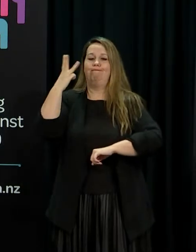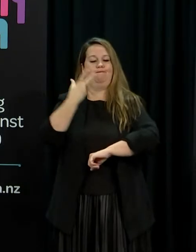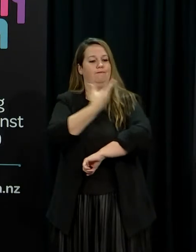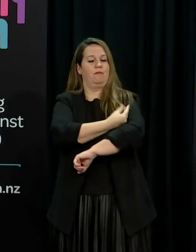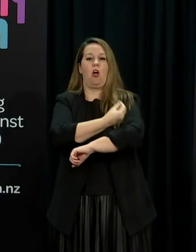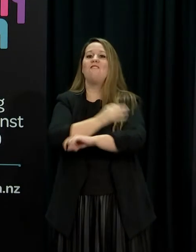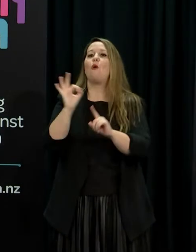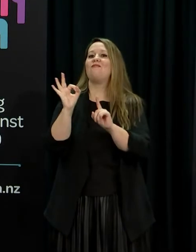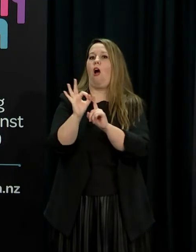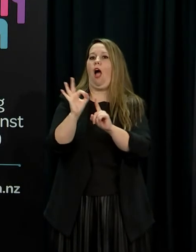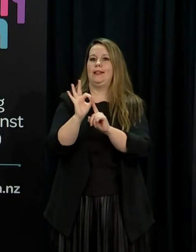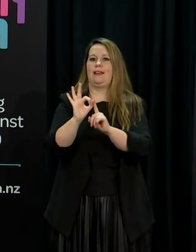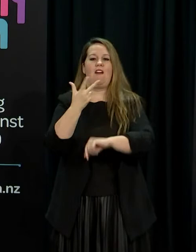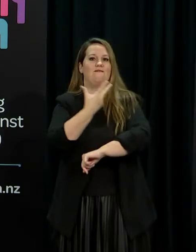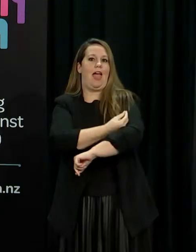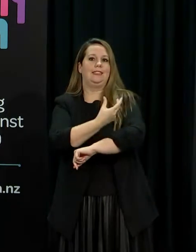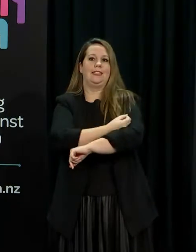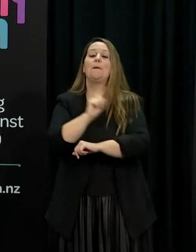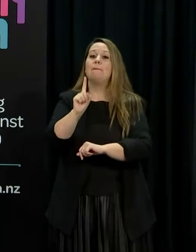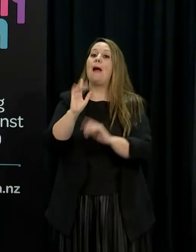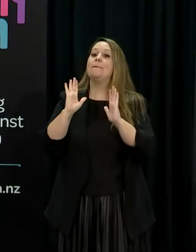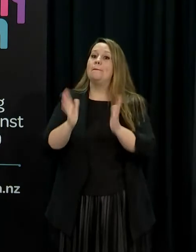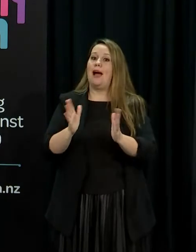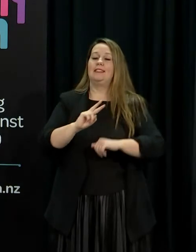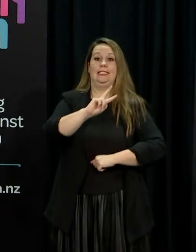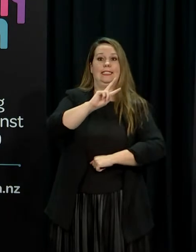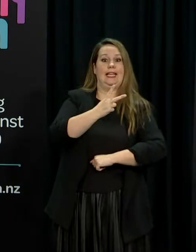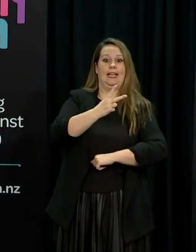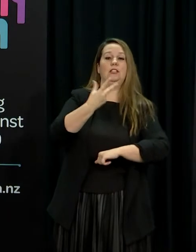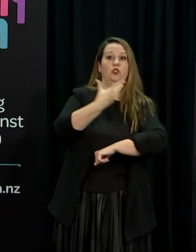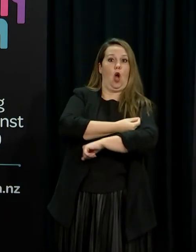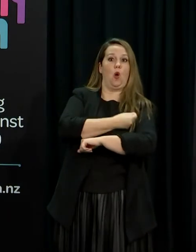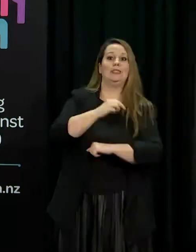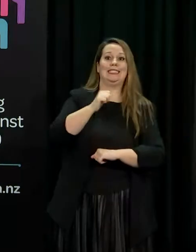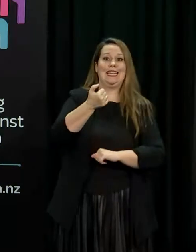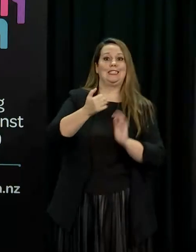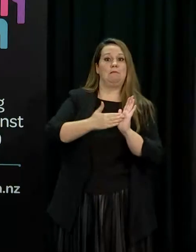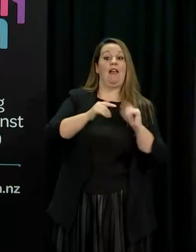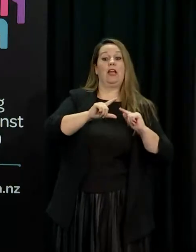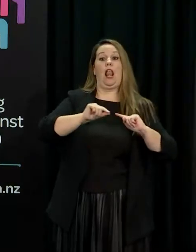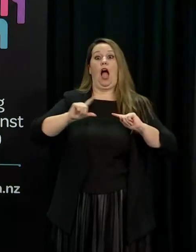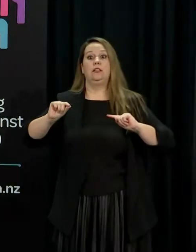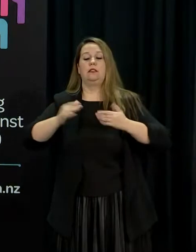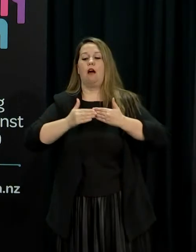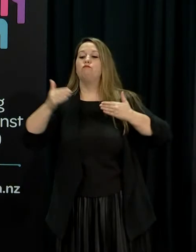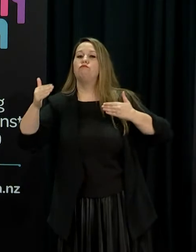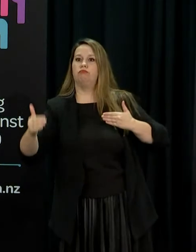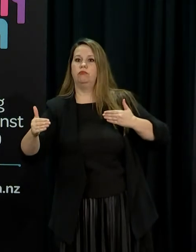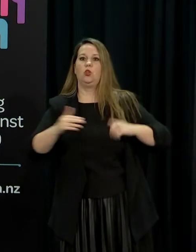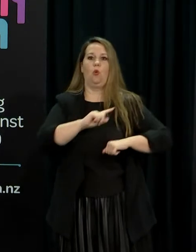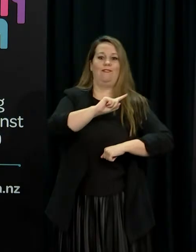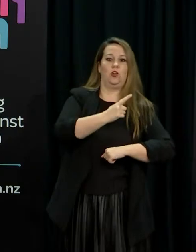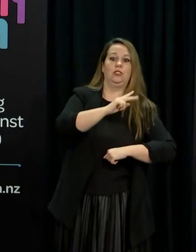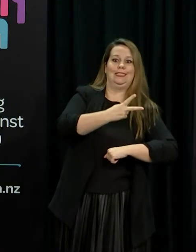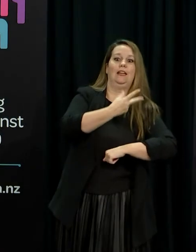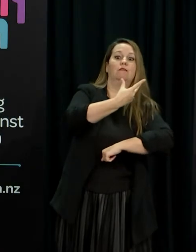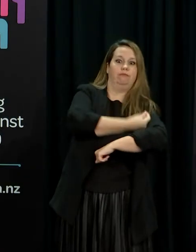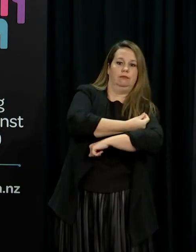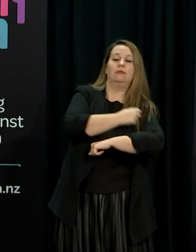Pfizer vaccine at least 6 months after completing their primary course, i.e. having doses 1 and 2. There's